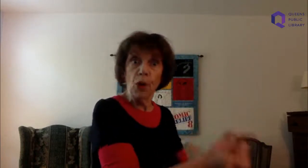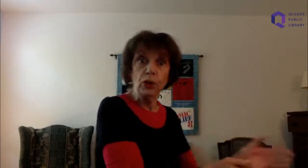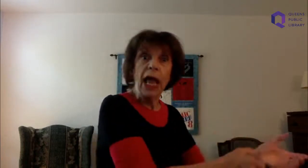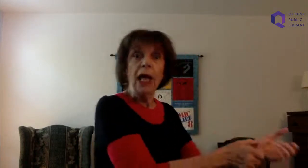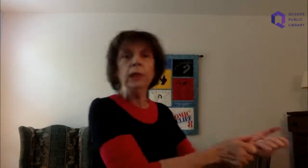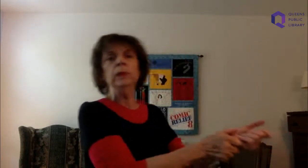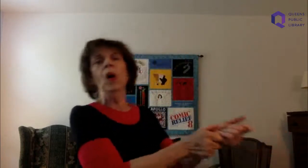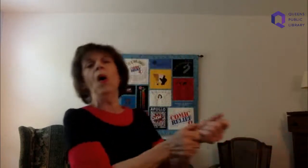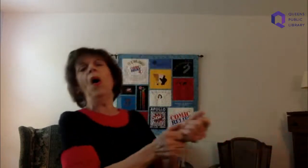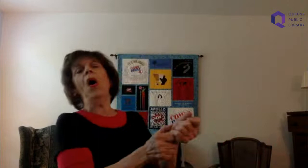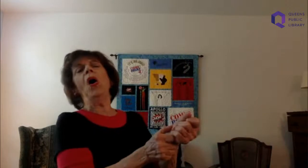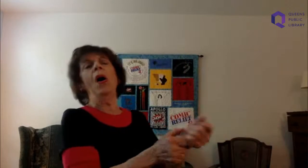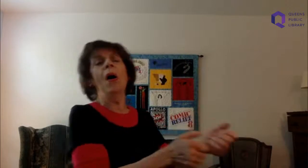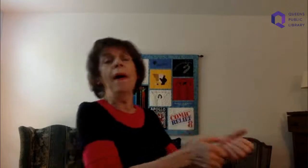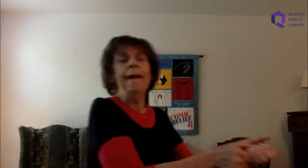pulled.